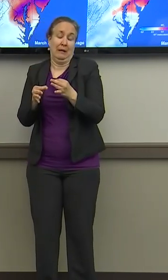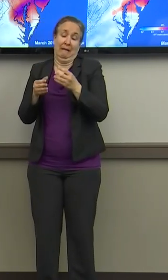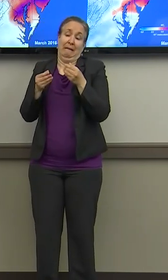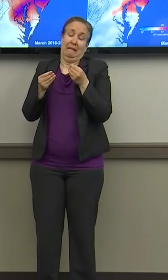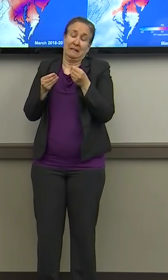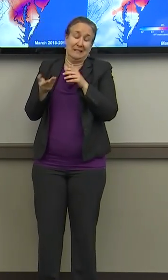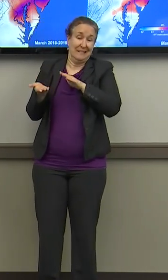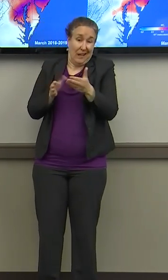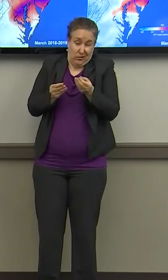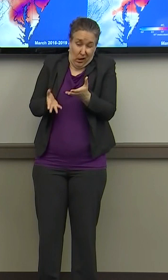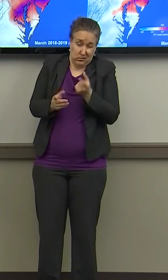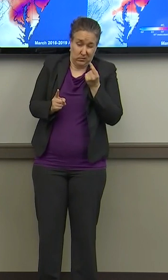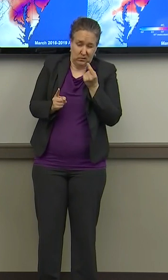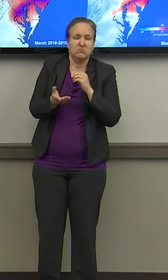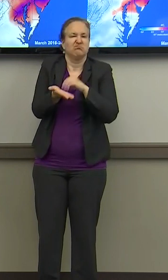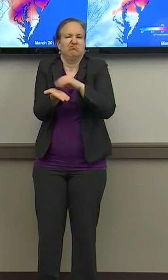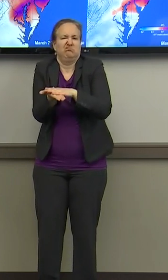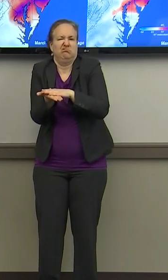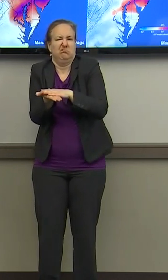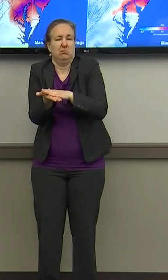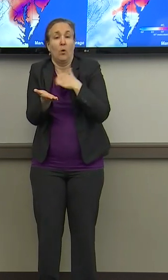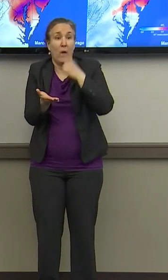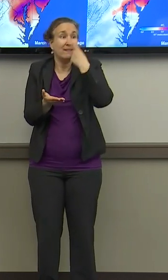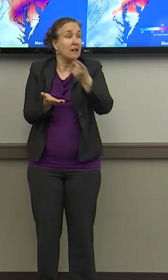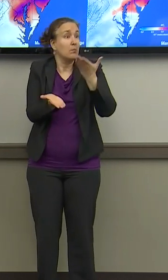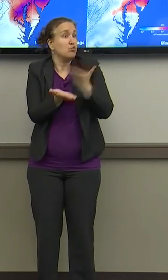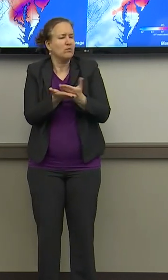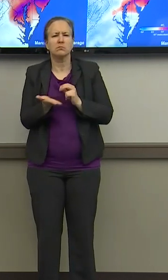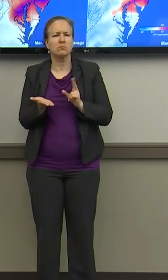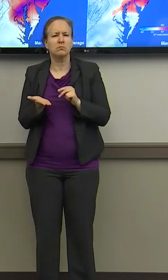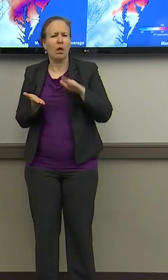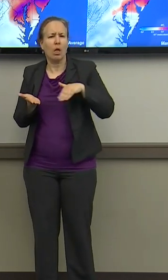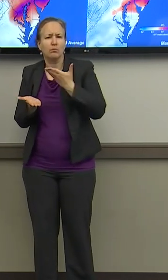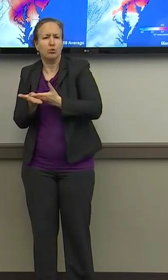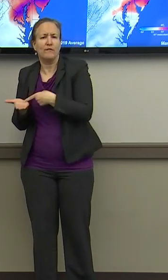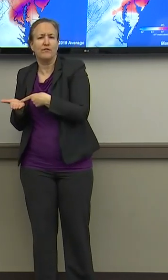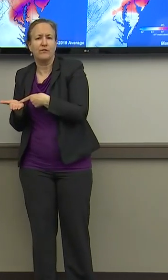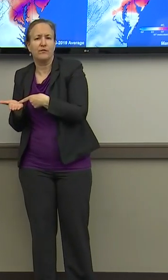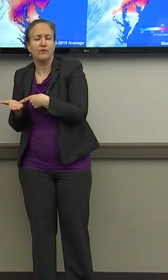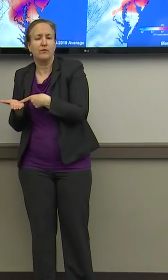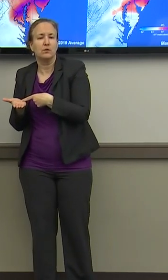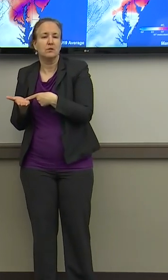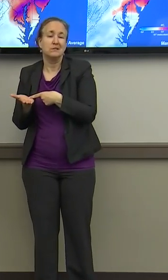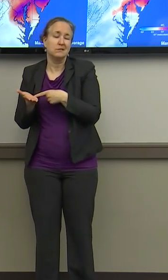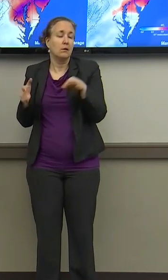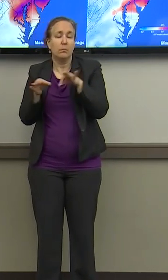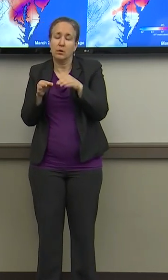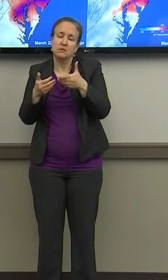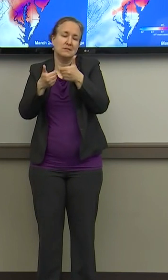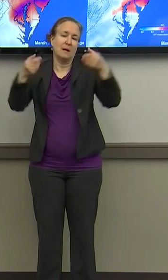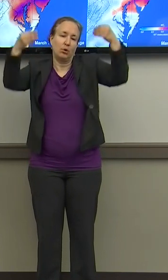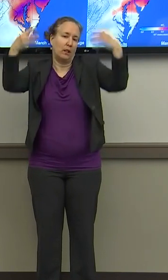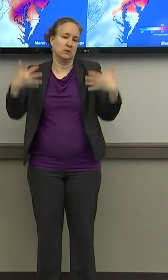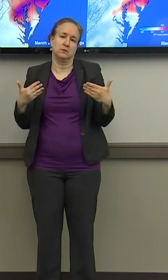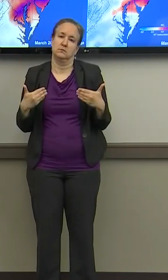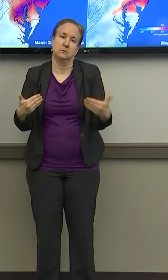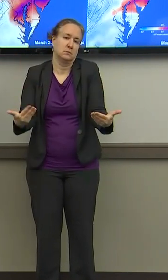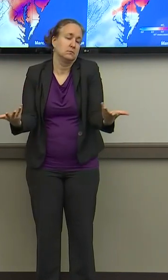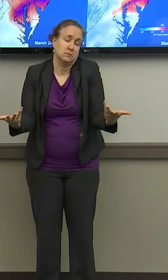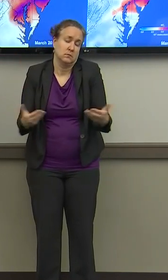was. But I won't tell anybody that those deaths were proven, because they weren't. So that's really what we're going to have to deal with going forward.